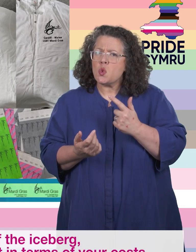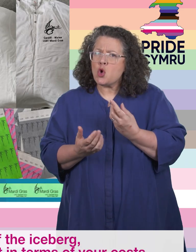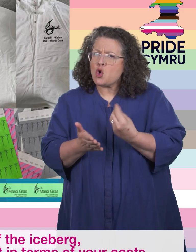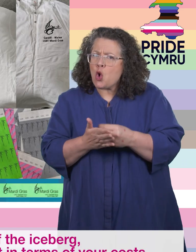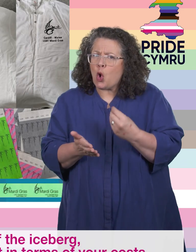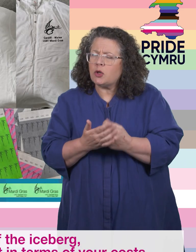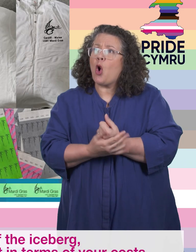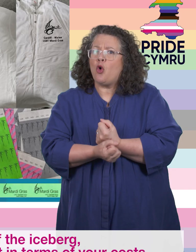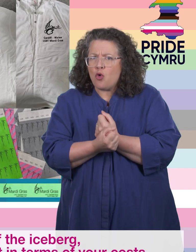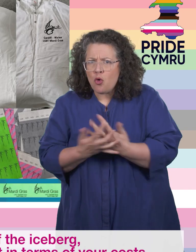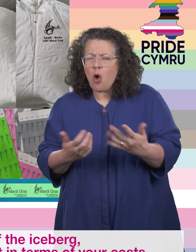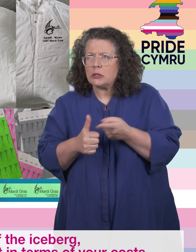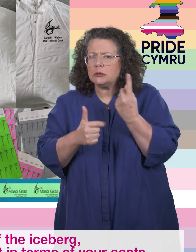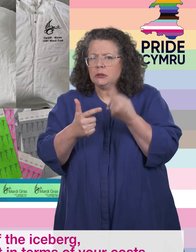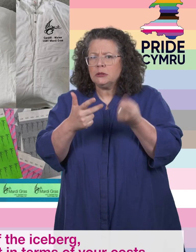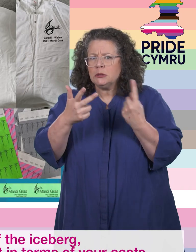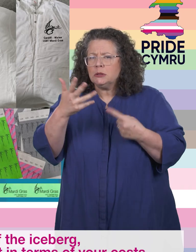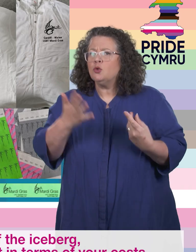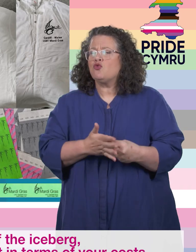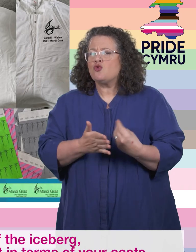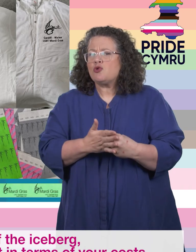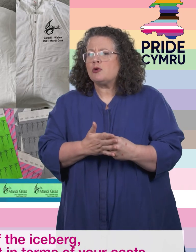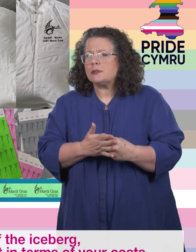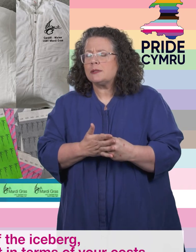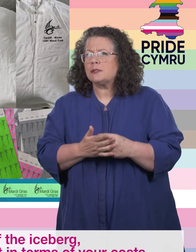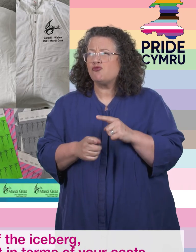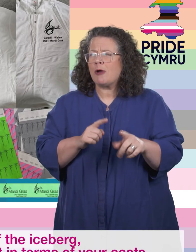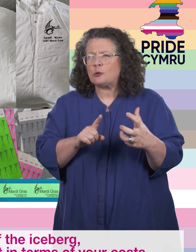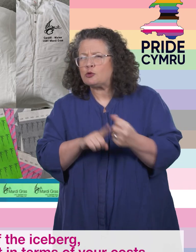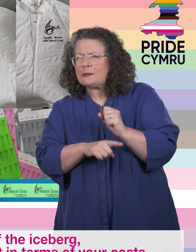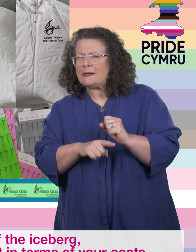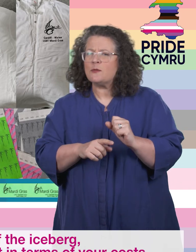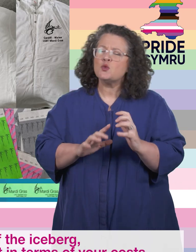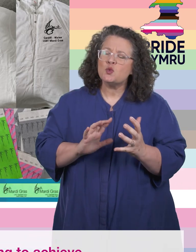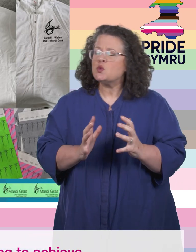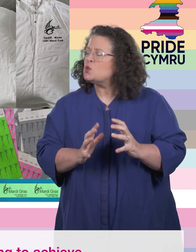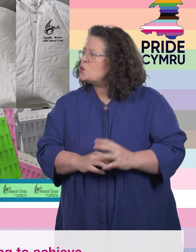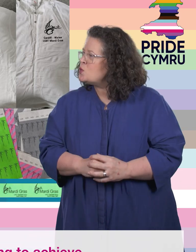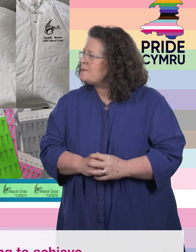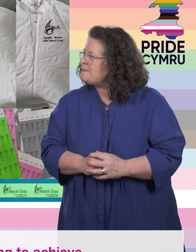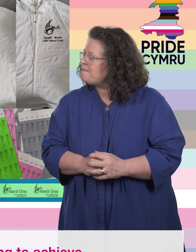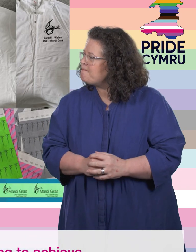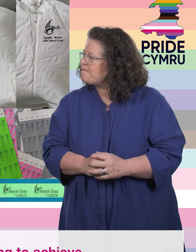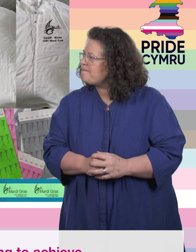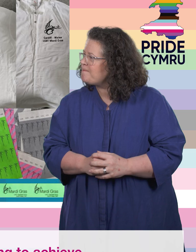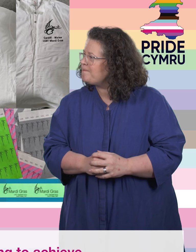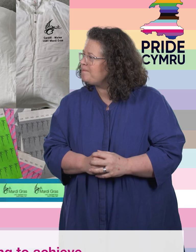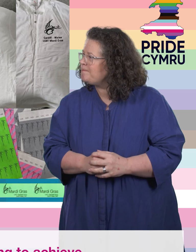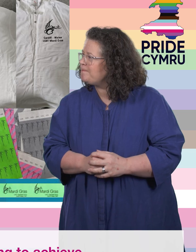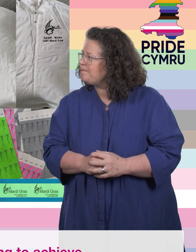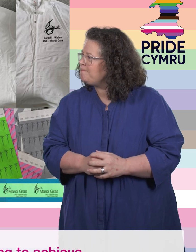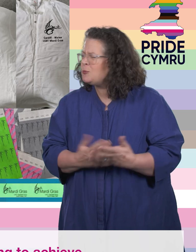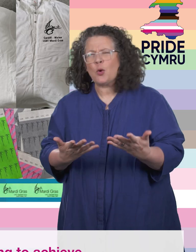the tip of the iceberg. You've got so much to think about in terms of your costs and what you're actually trying